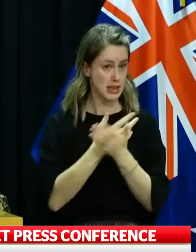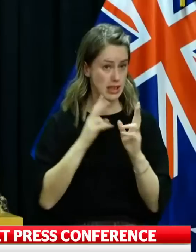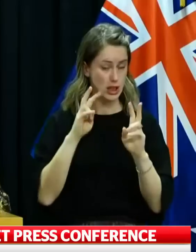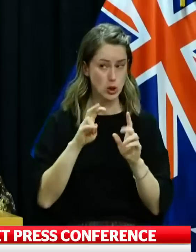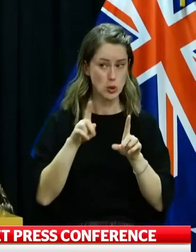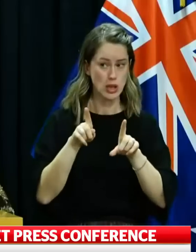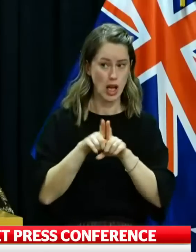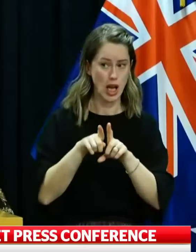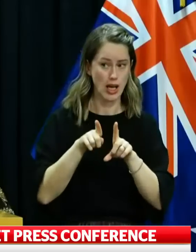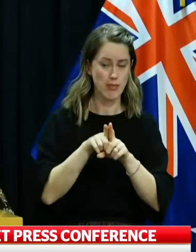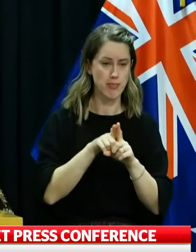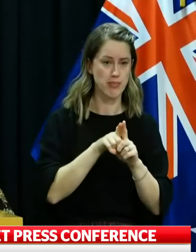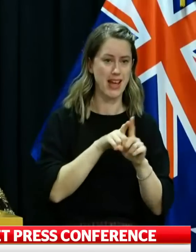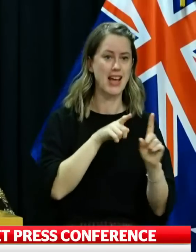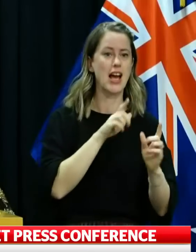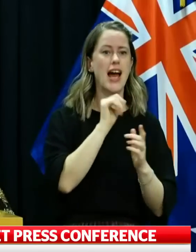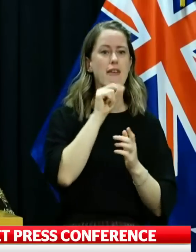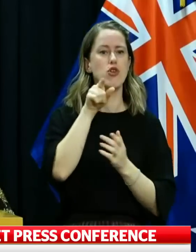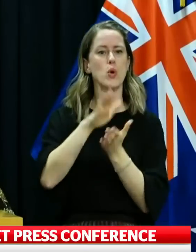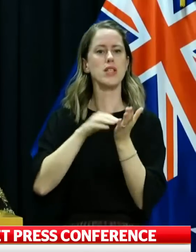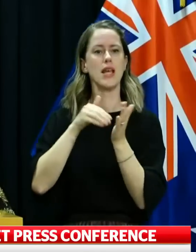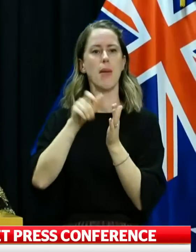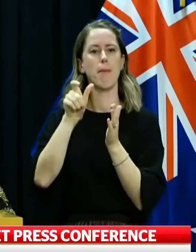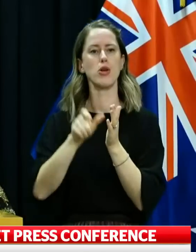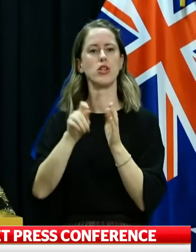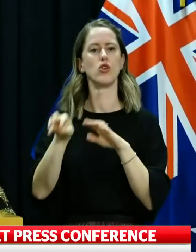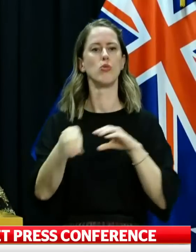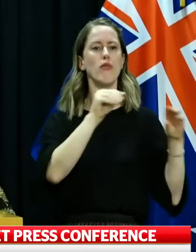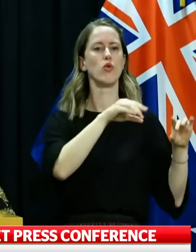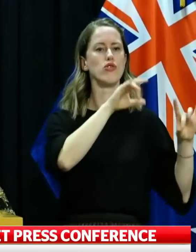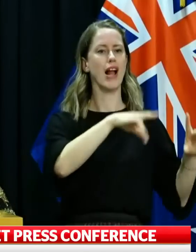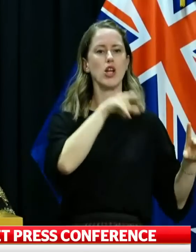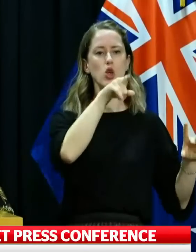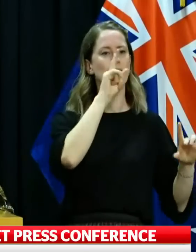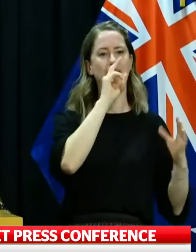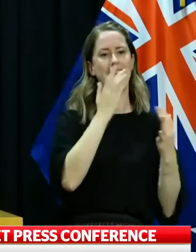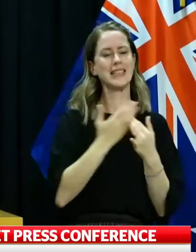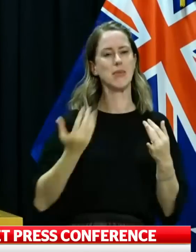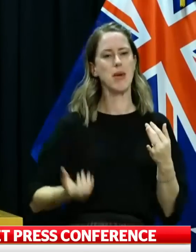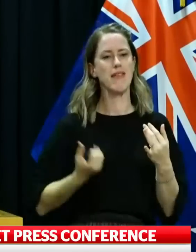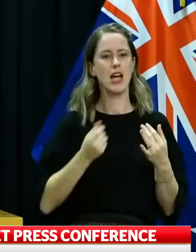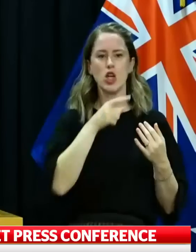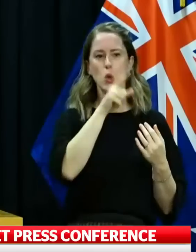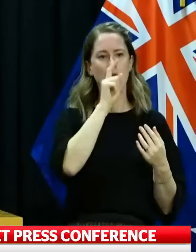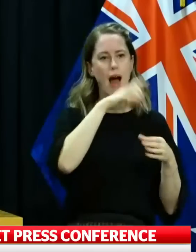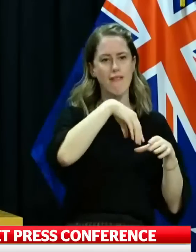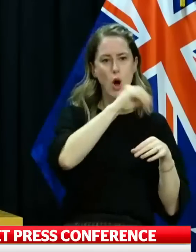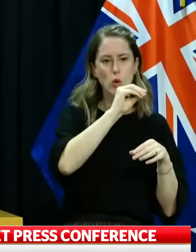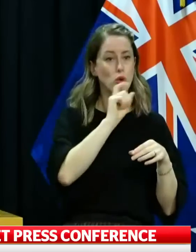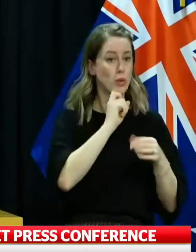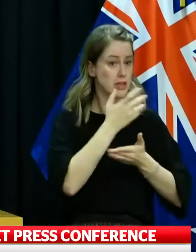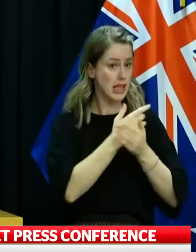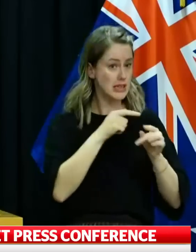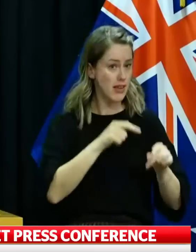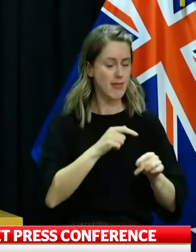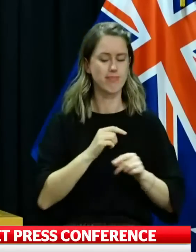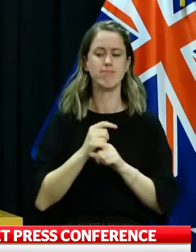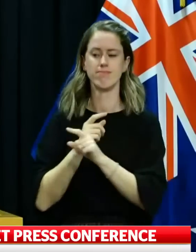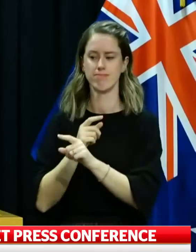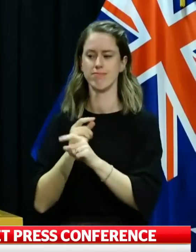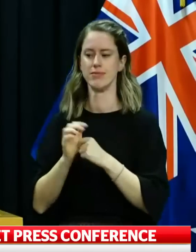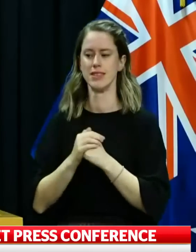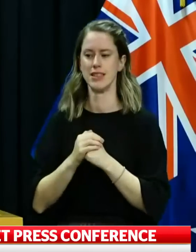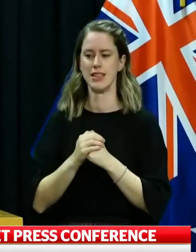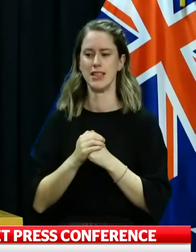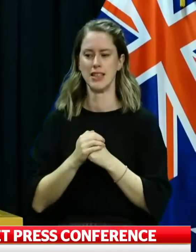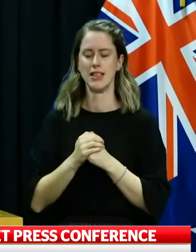such as access to benefits, voting rights, and related topics? Well, actually, if you come back to the core of that issue, it all comes back to the